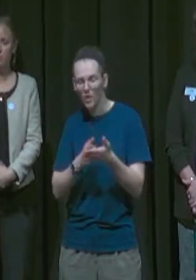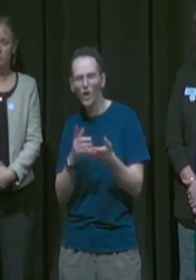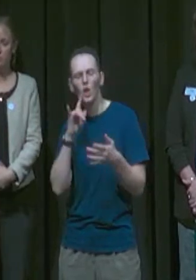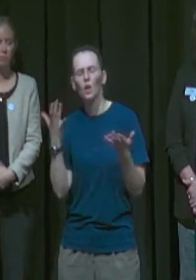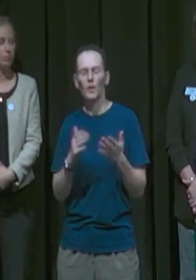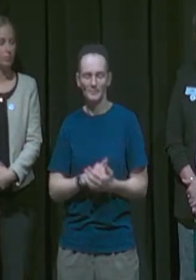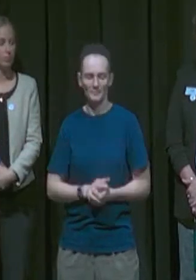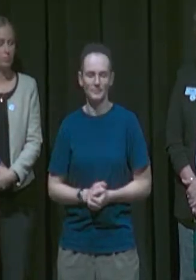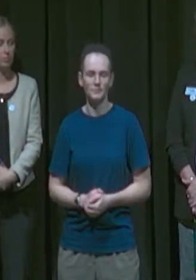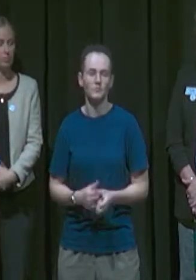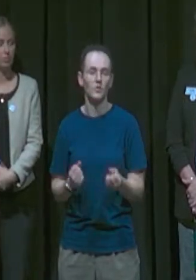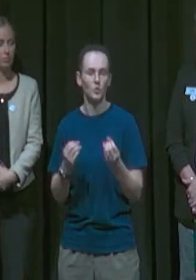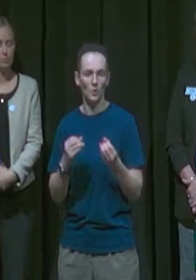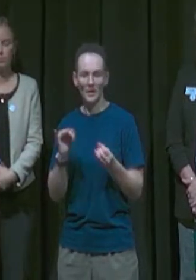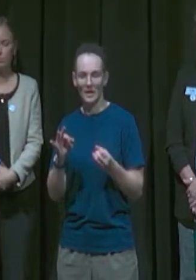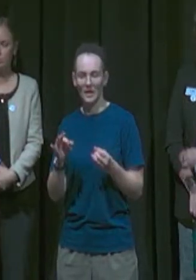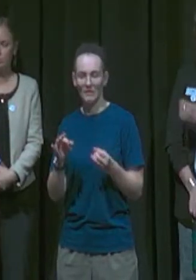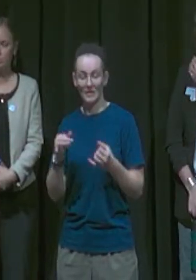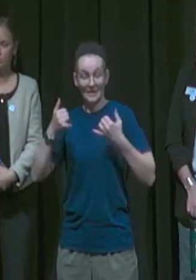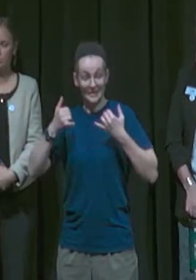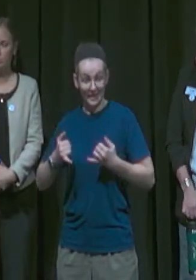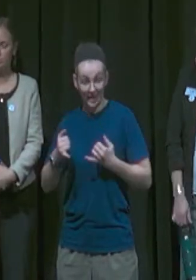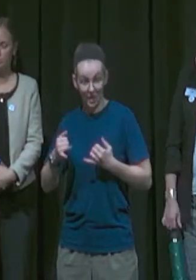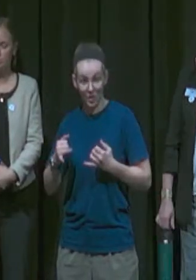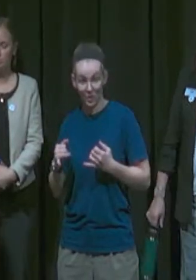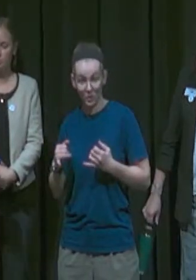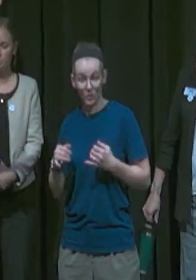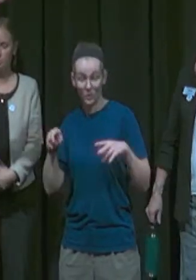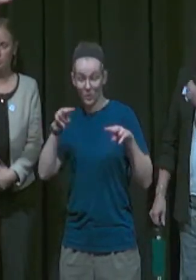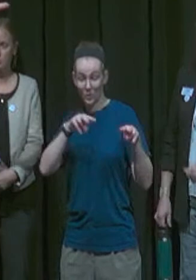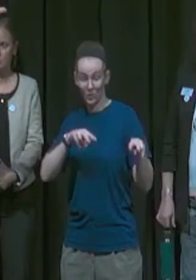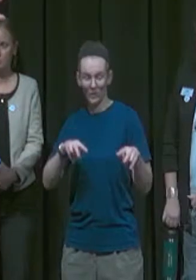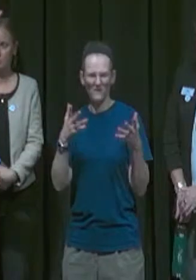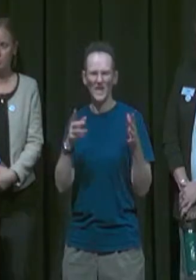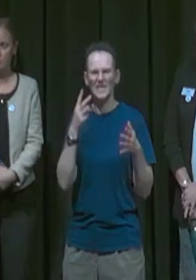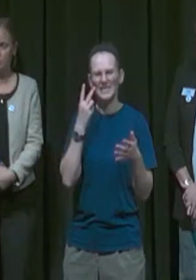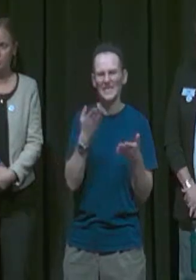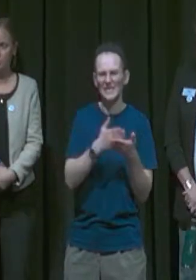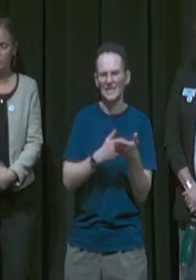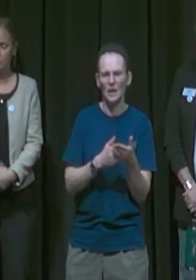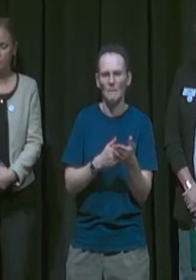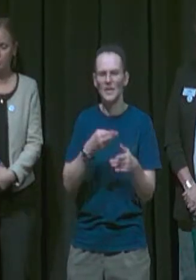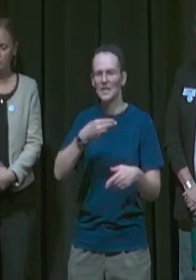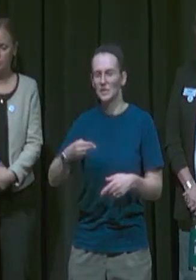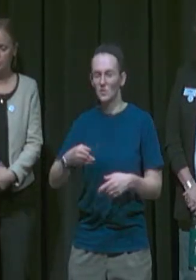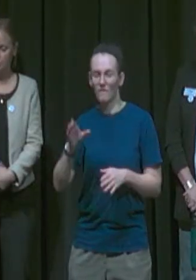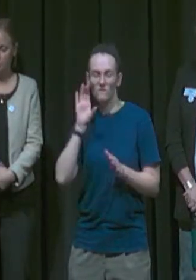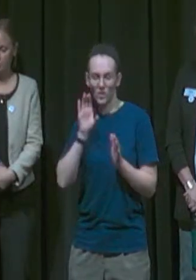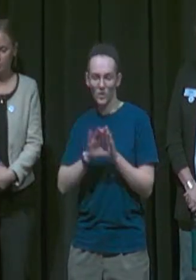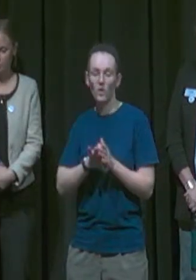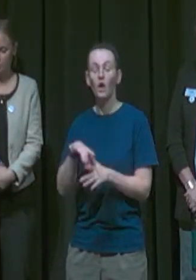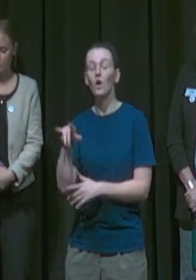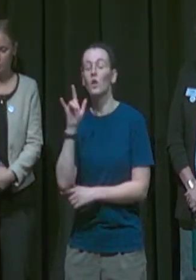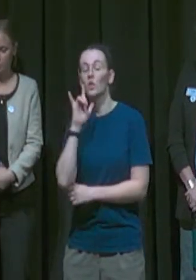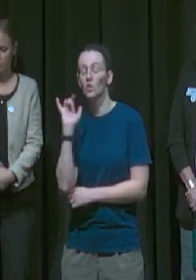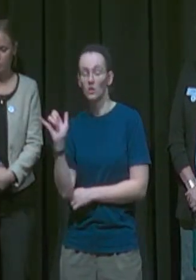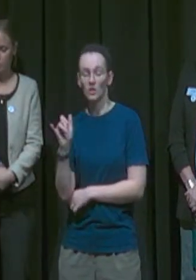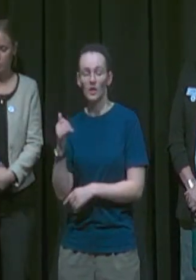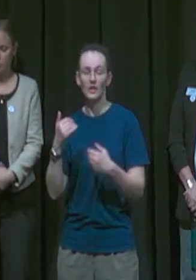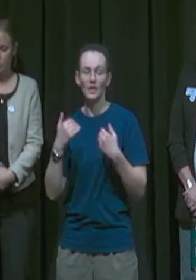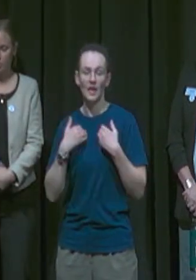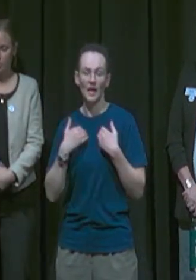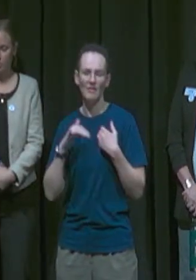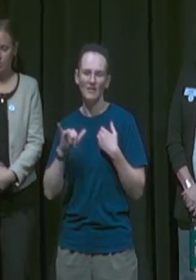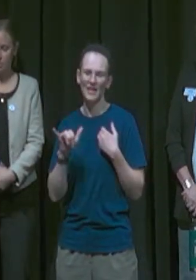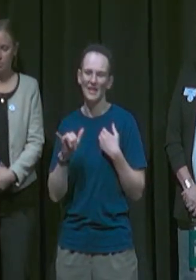So if you go down there now and you've seen some of the historic photos, it appears that there